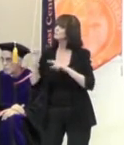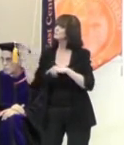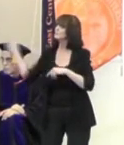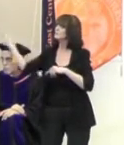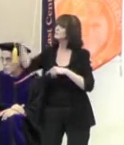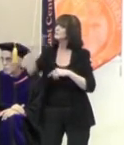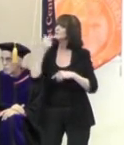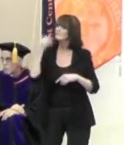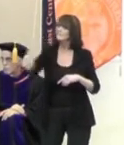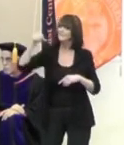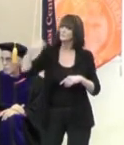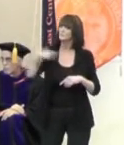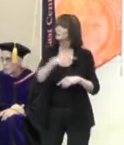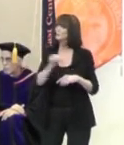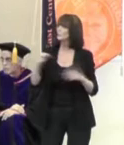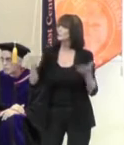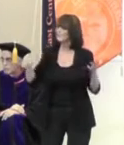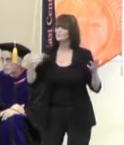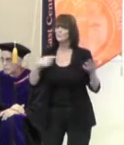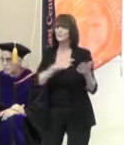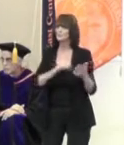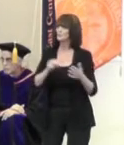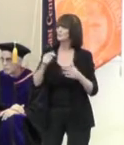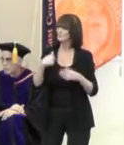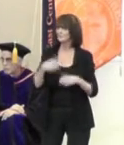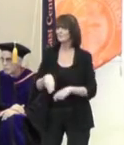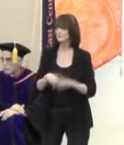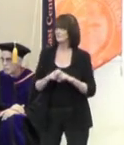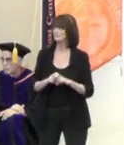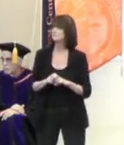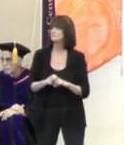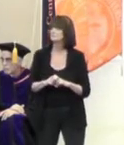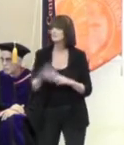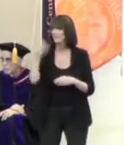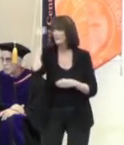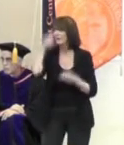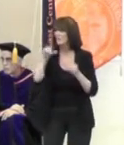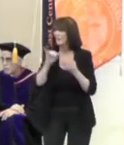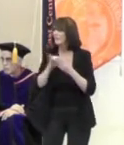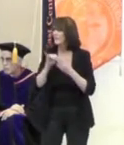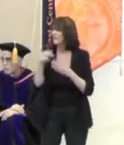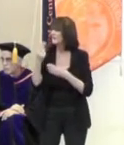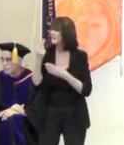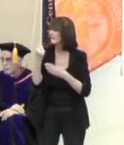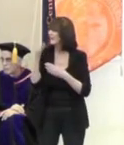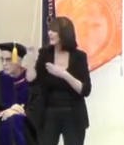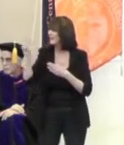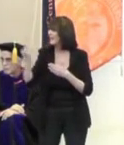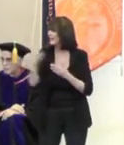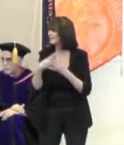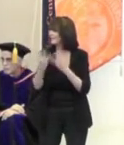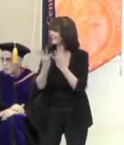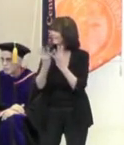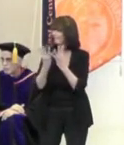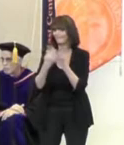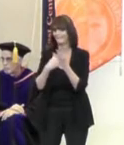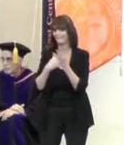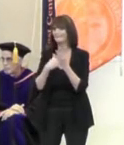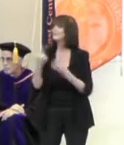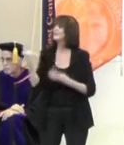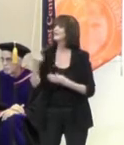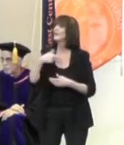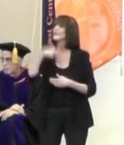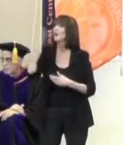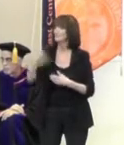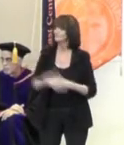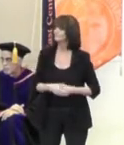no, yes, we do. No, we don't. Yes. And I'm just sitting there thinking about that hand. And finally, somebody